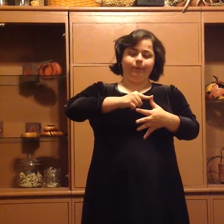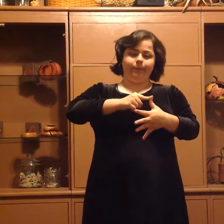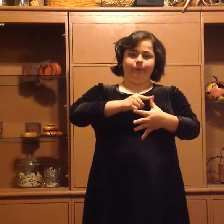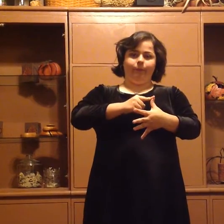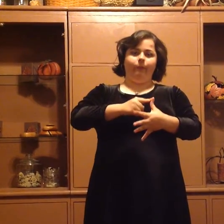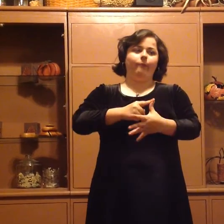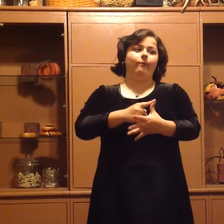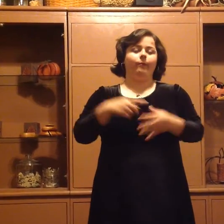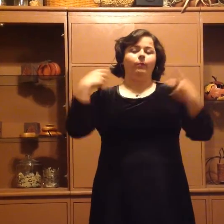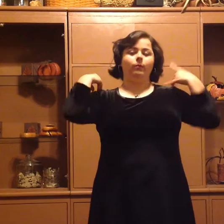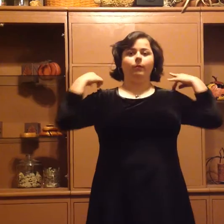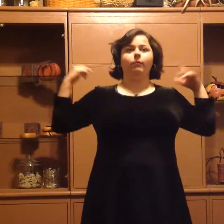an angel bear,